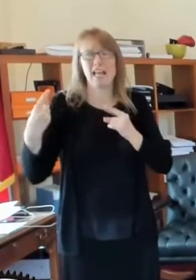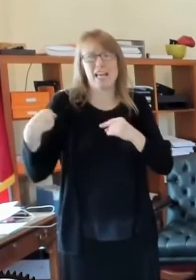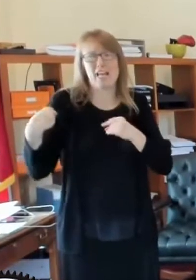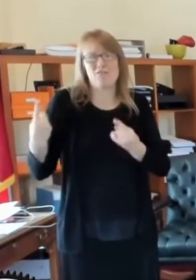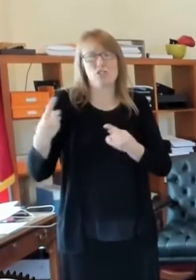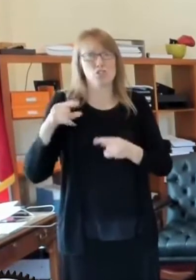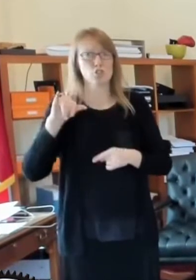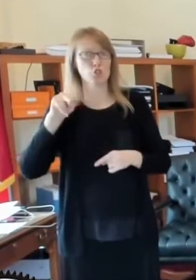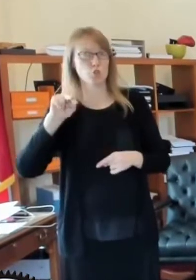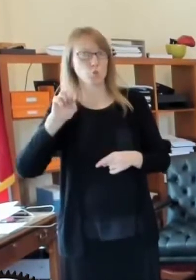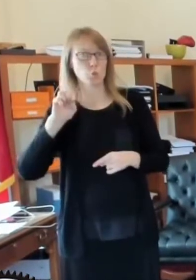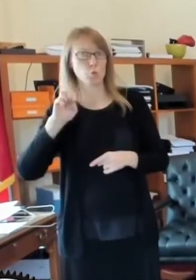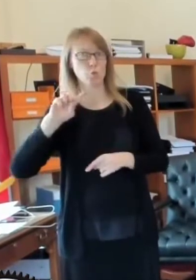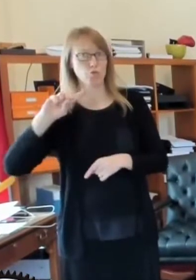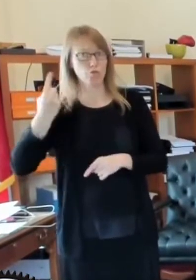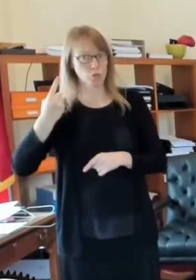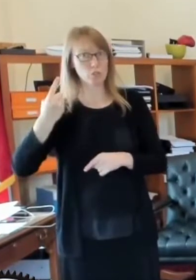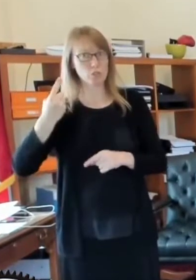of June